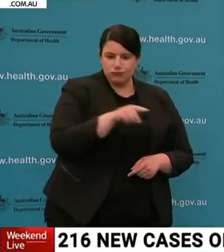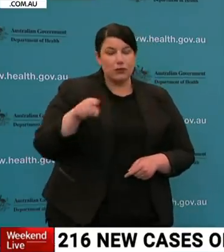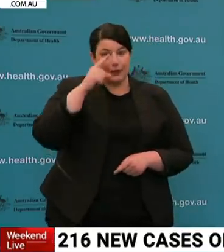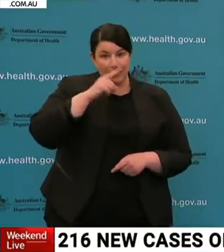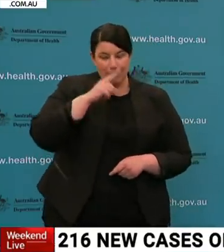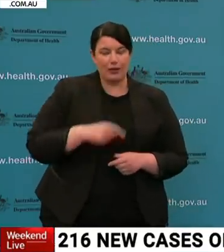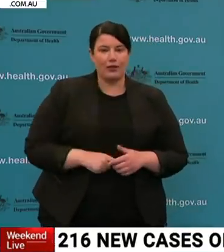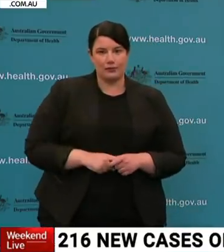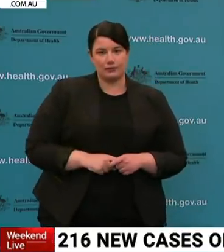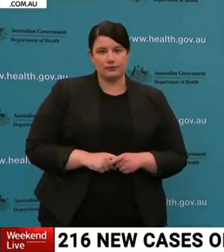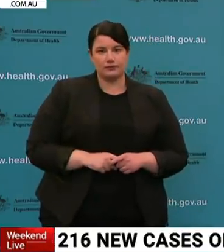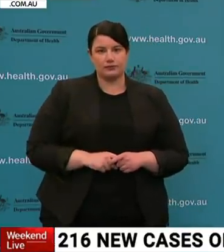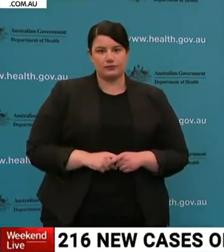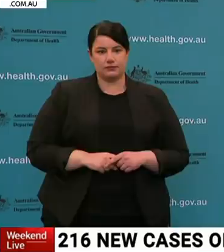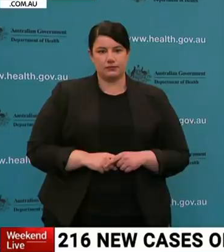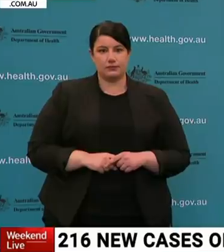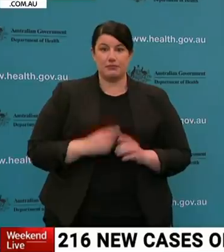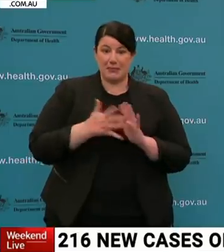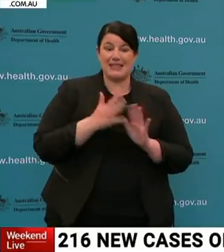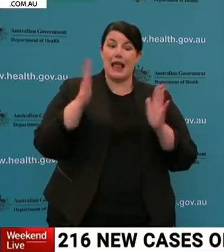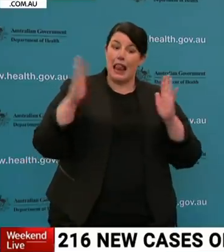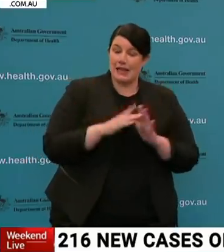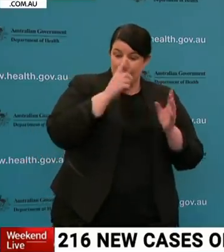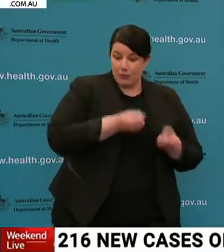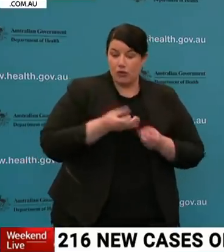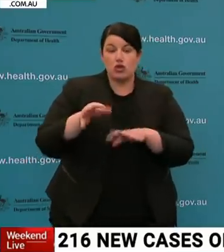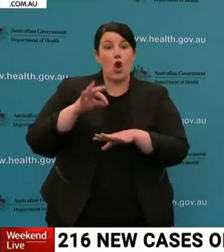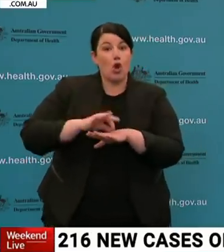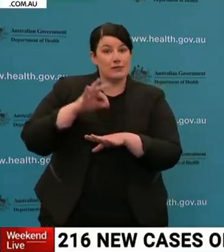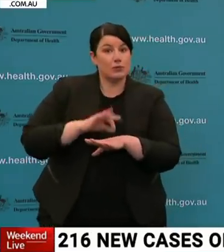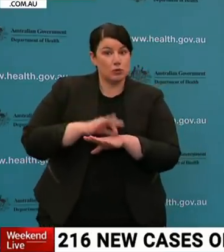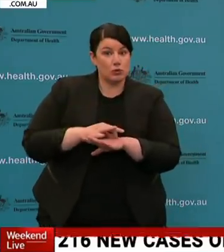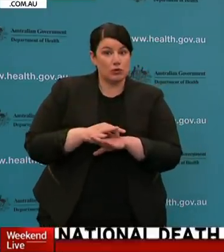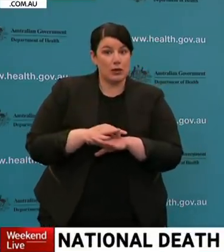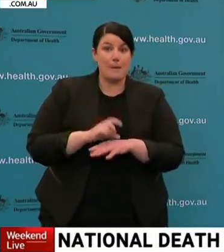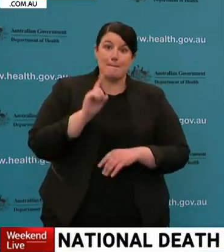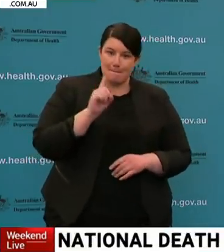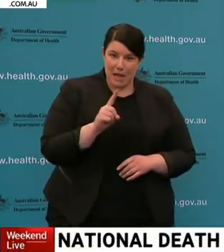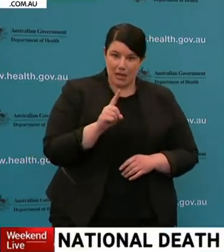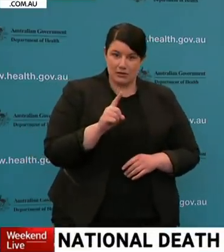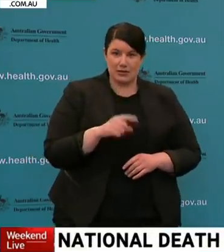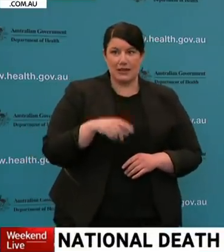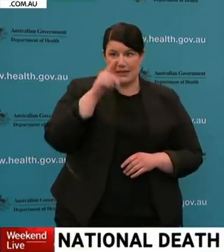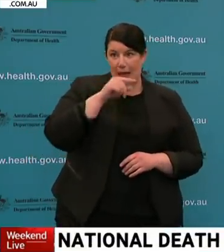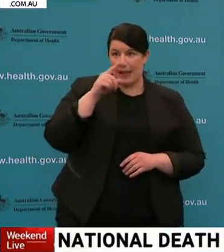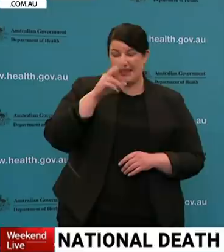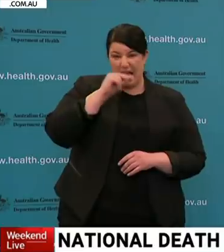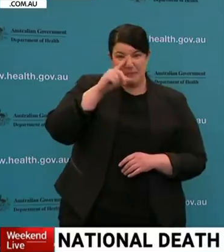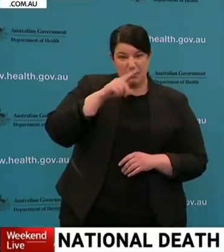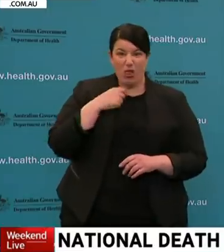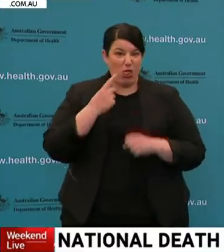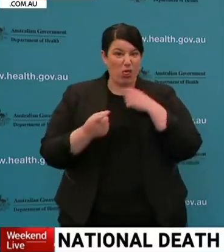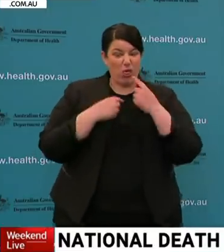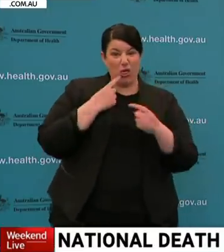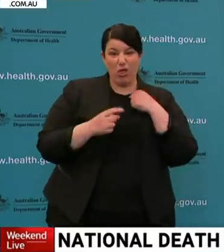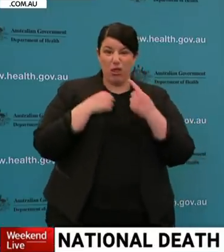and whilst that produces less hospitalisations, that is by no means a caution to young people and young adults out there